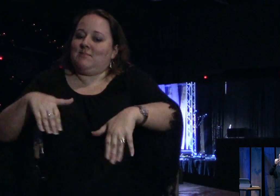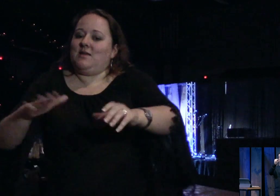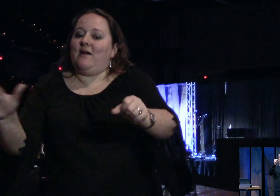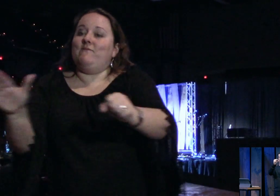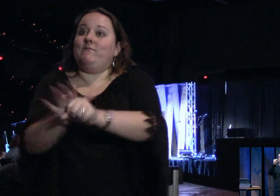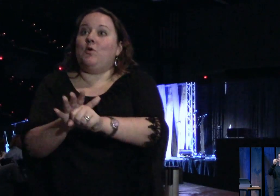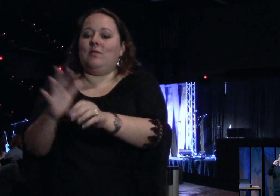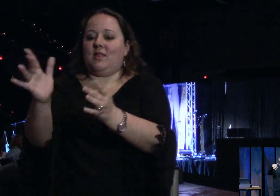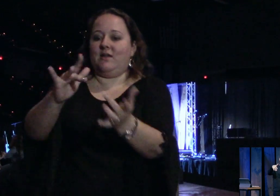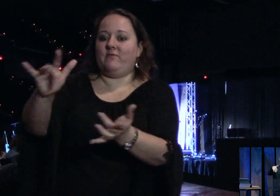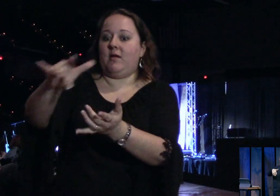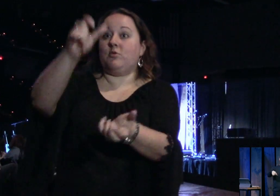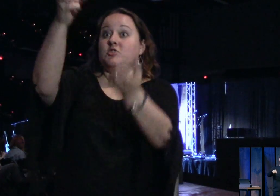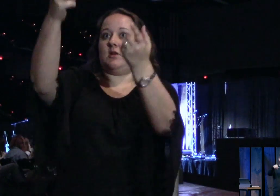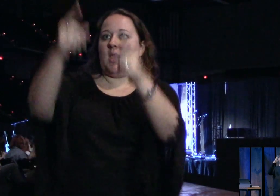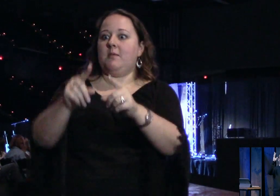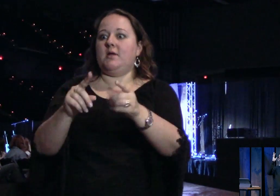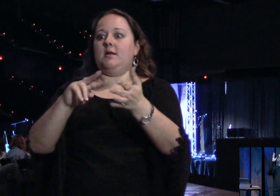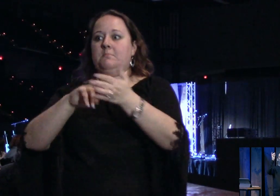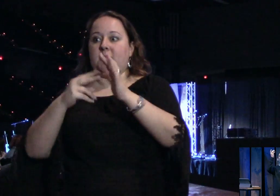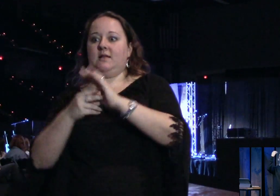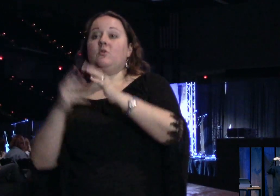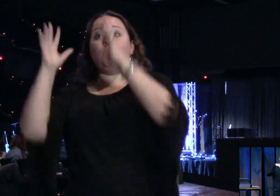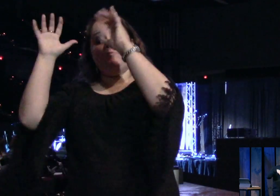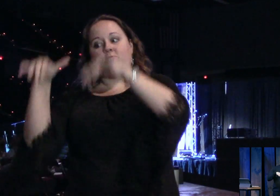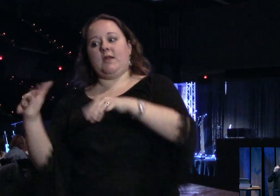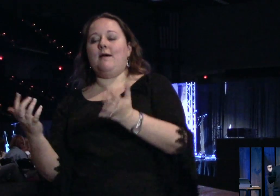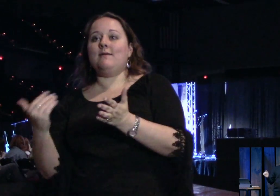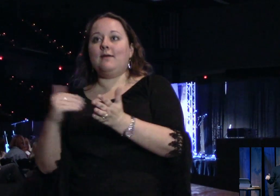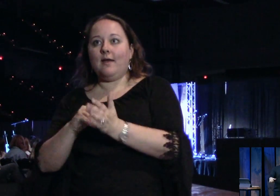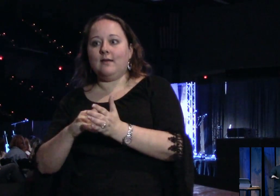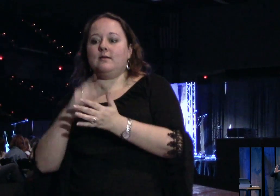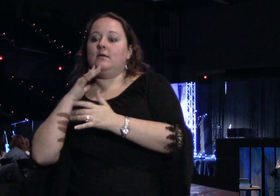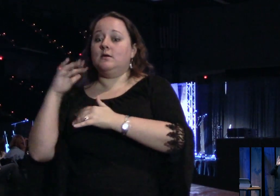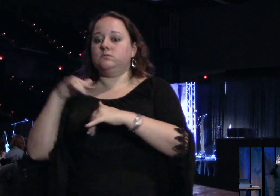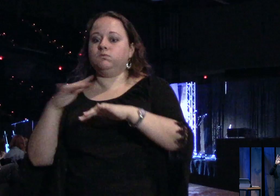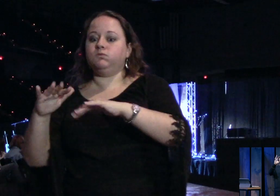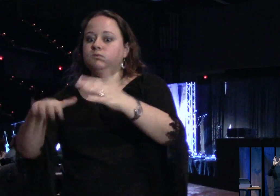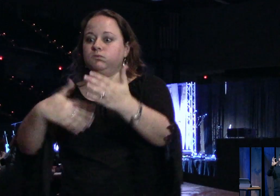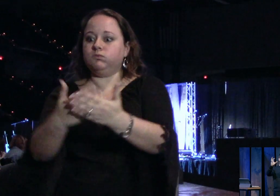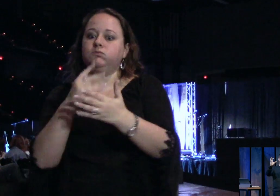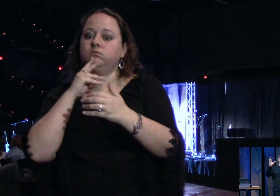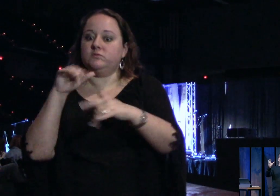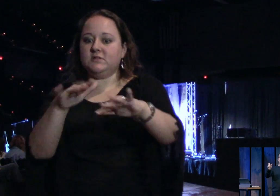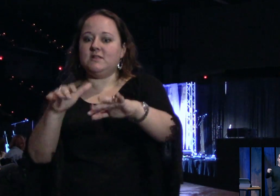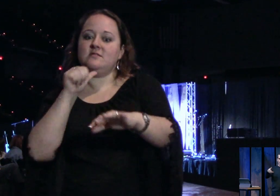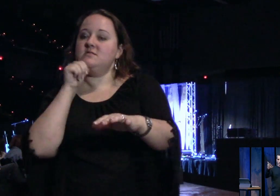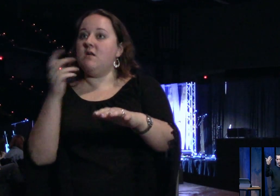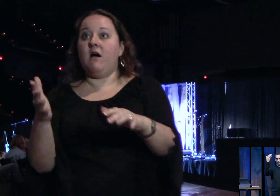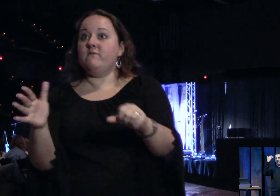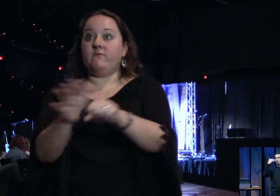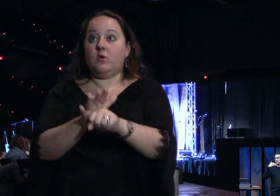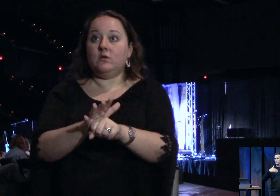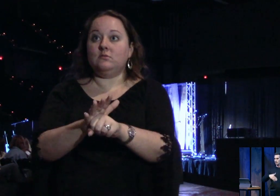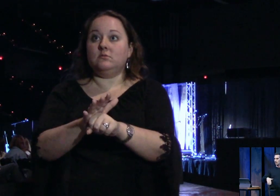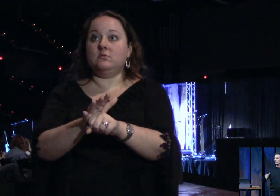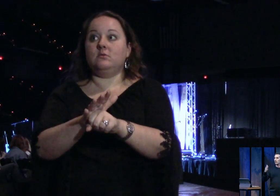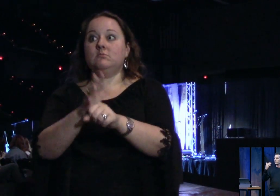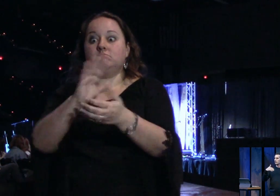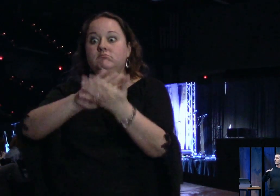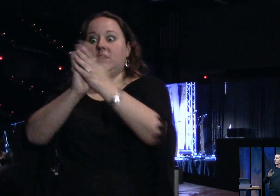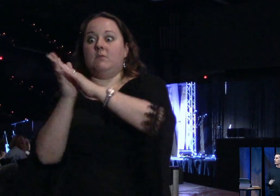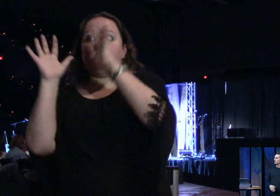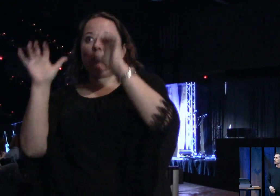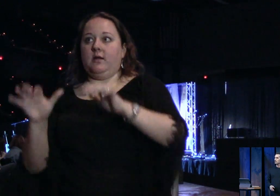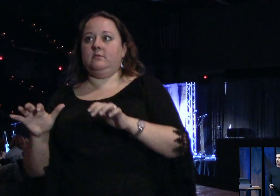out to the sea. The sea's not full. Evaporation happens. It rains again. The streams run to the sea. Evaporation happens, and